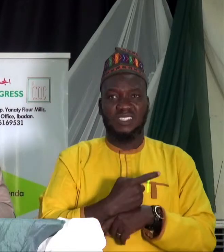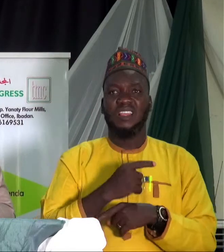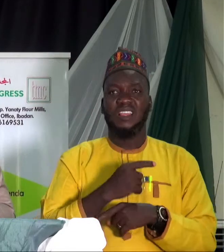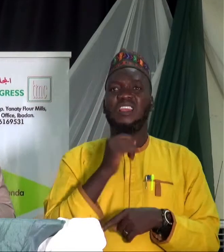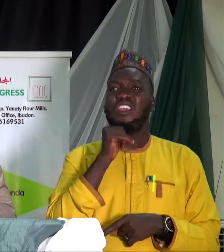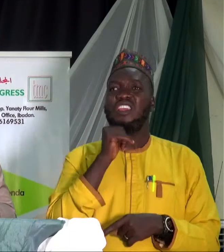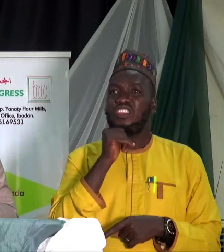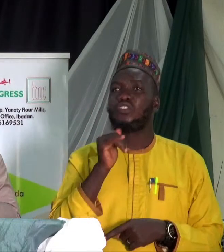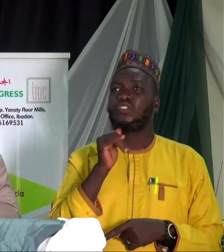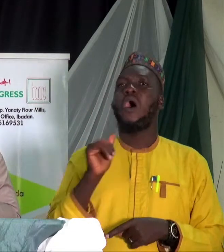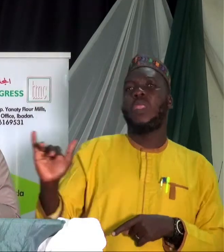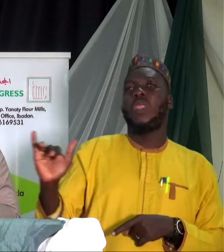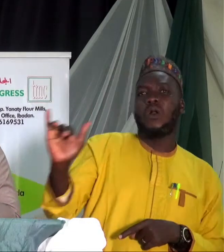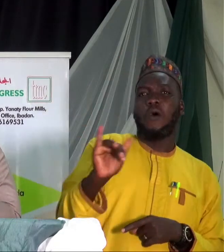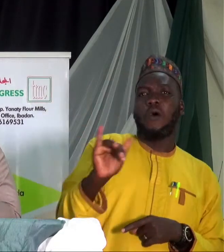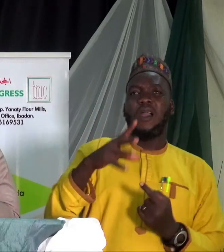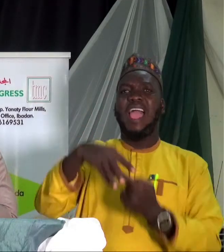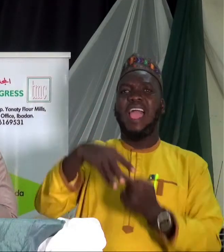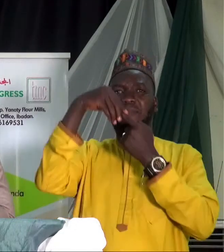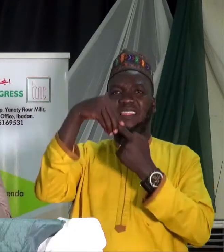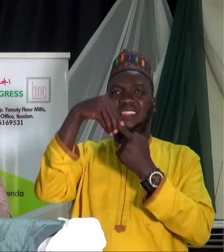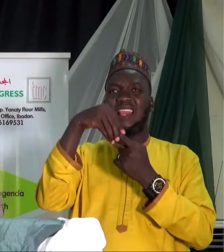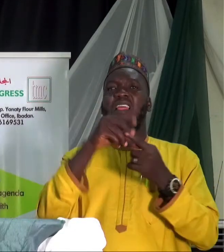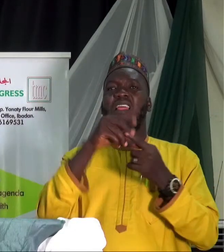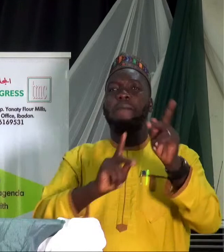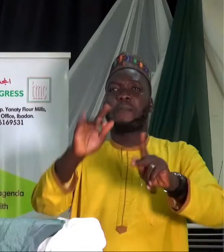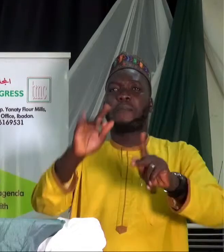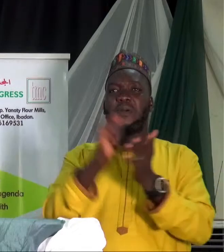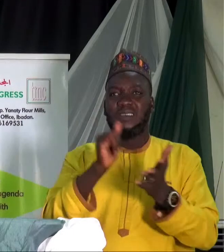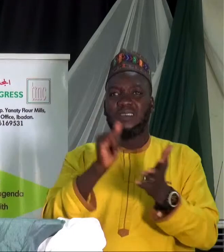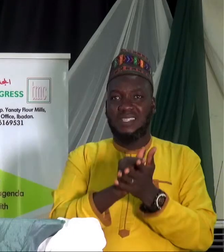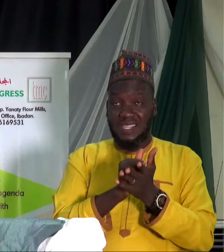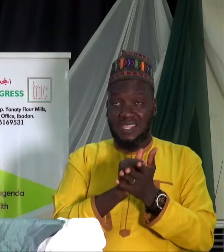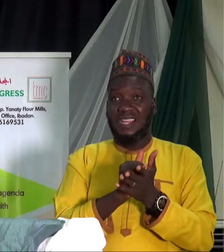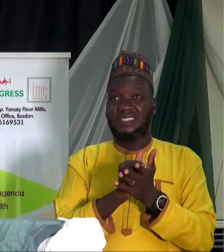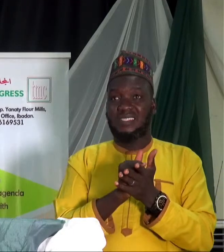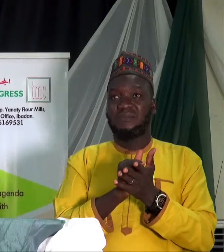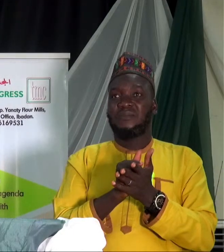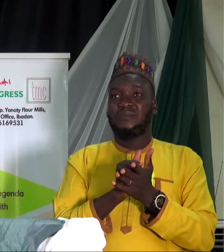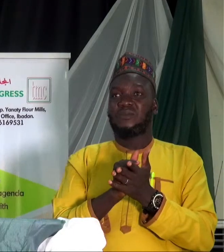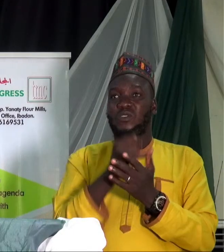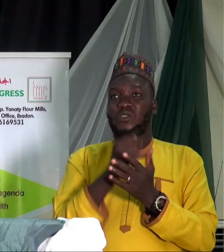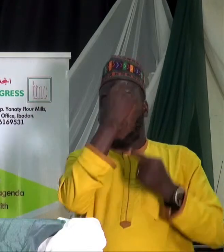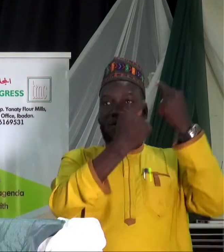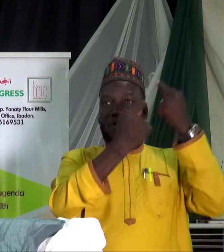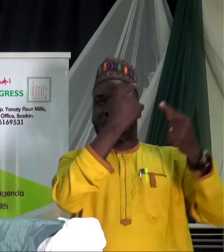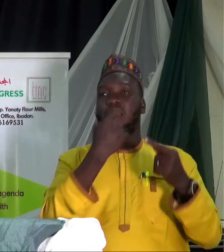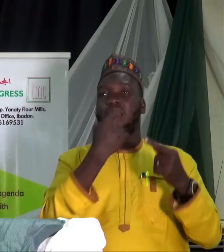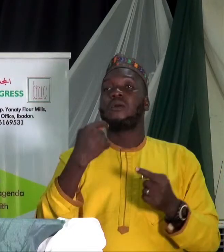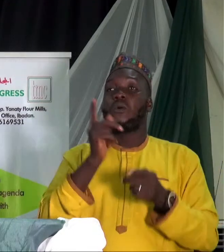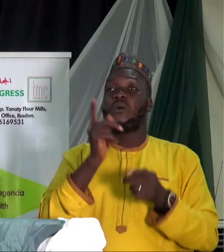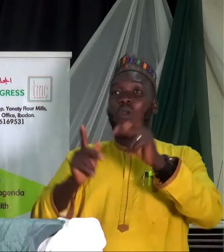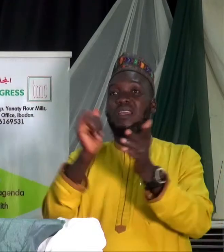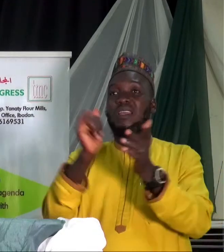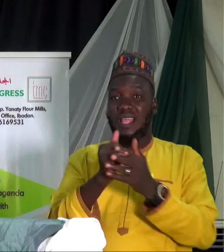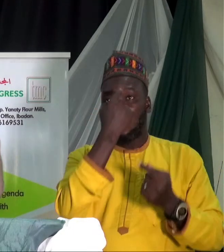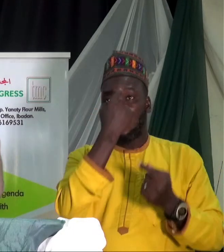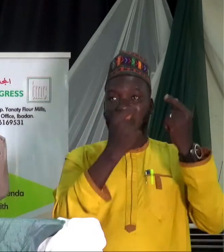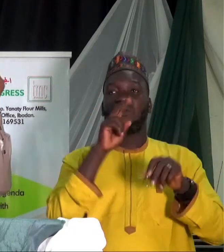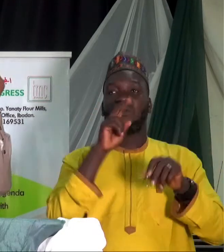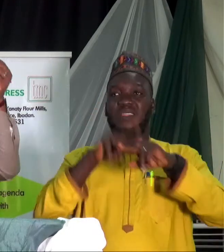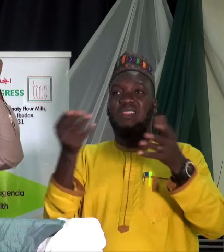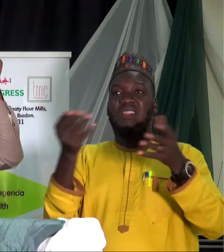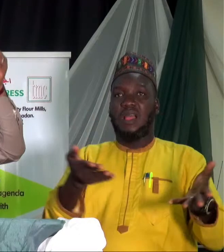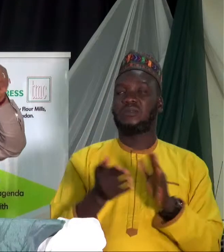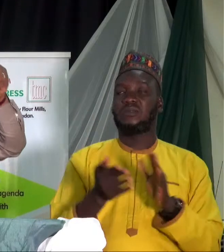especially àwọn tọrọ kan àwa tọrọ kan la jókòó yìí o eyan meji